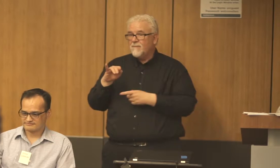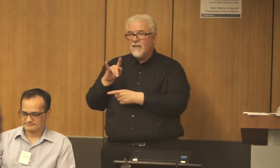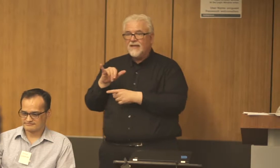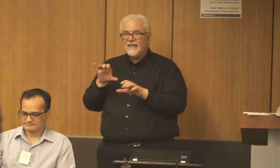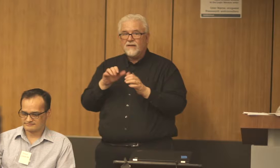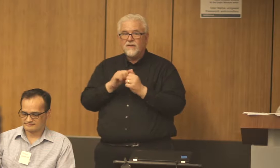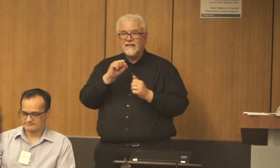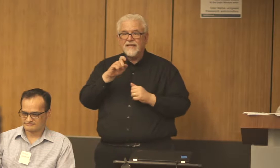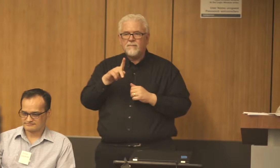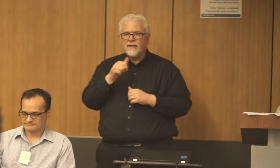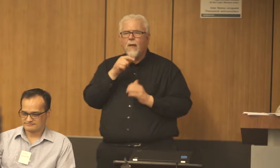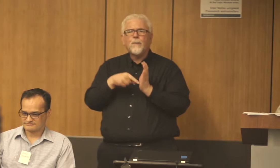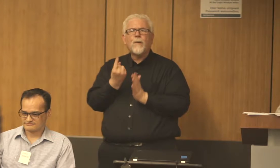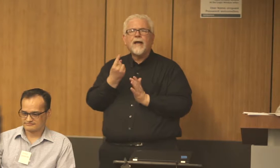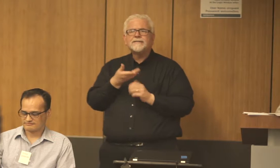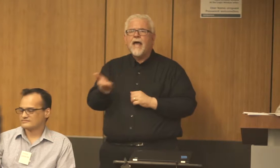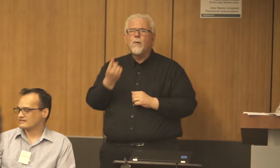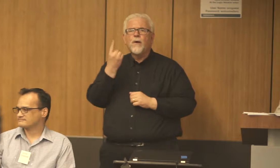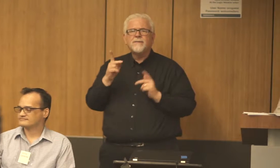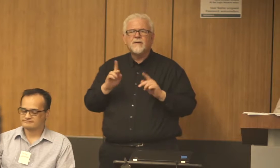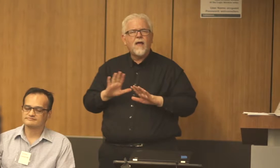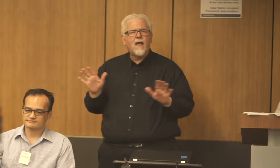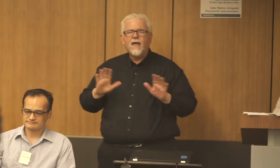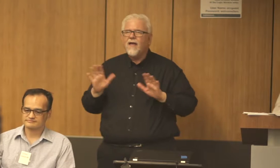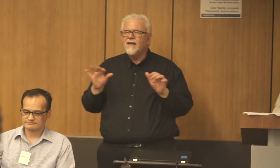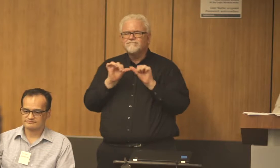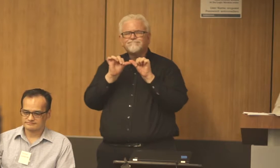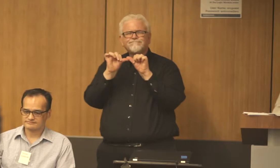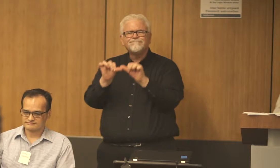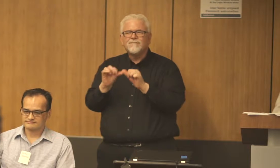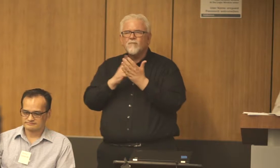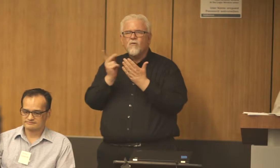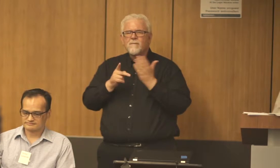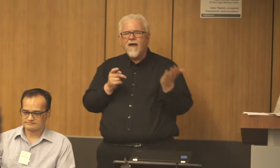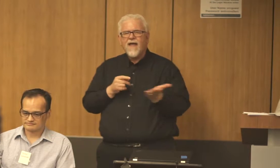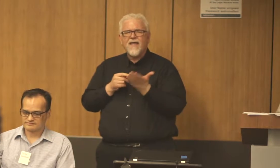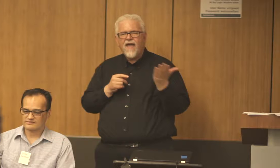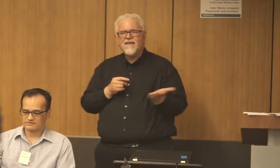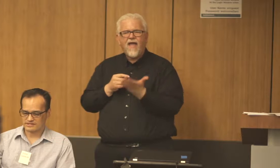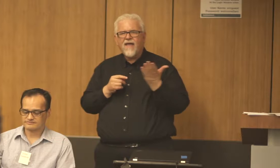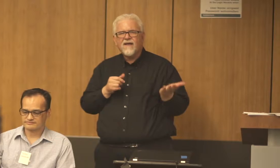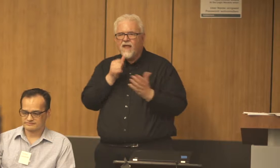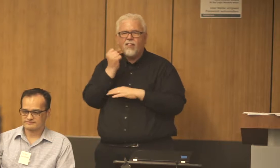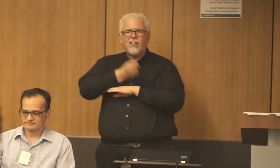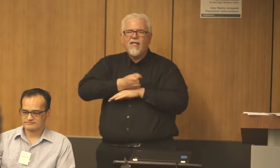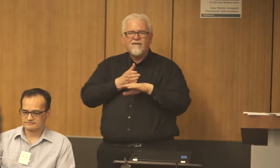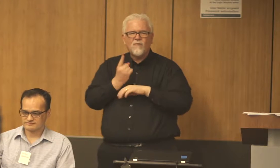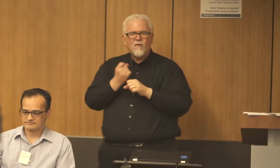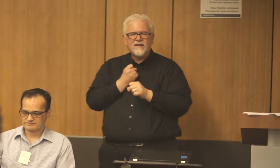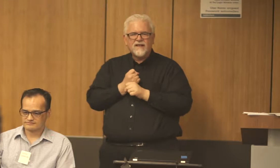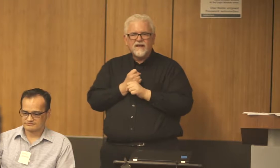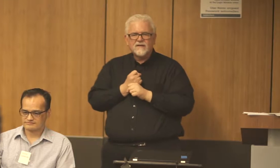that can last, not just something that would be like a one-off program that kind of kaputs after a year. So I mean, I think